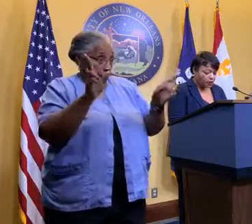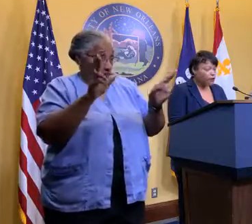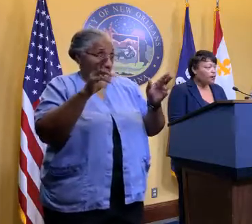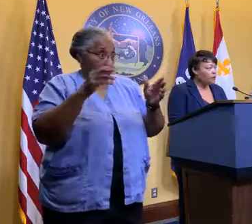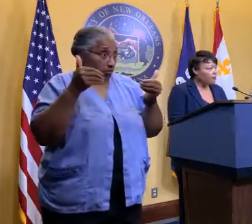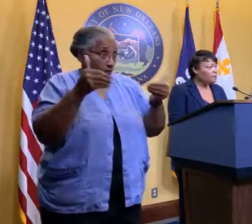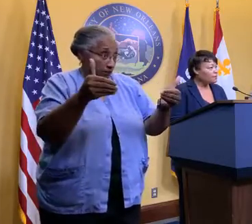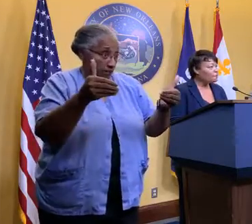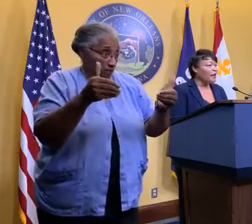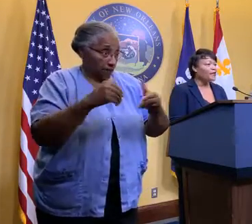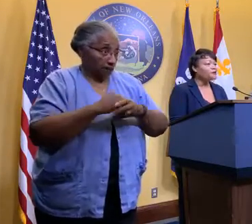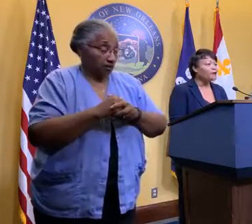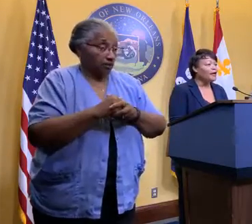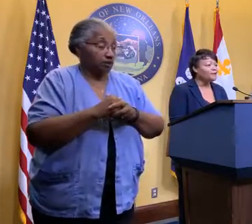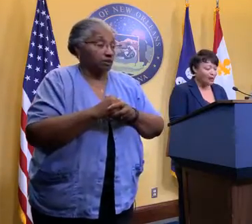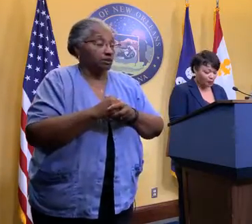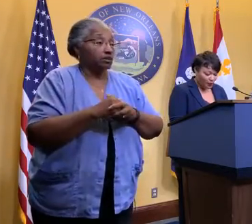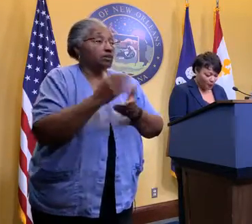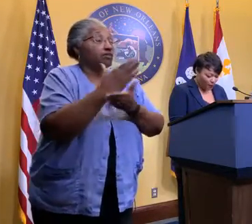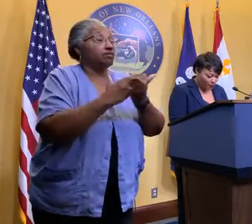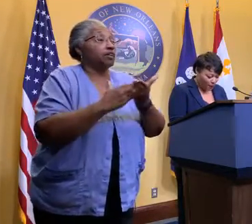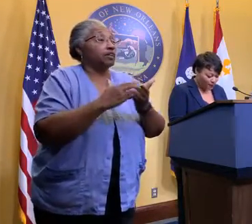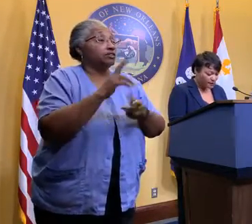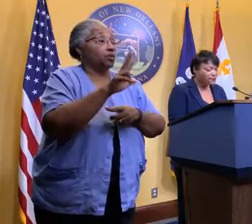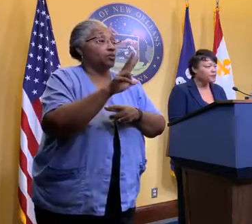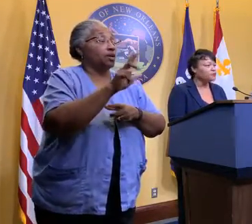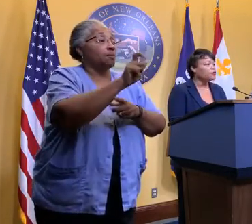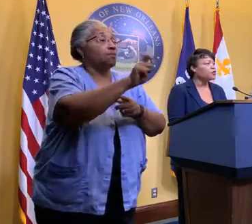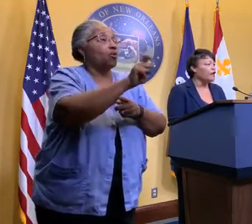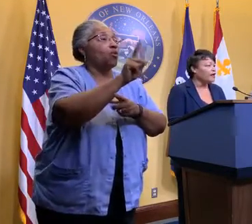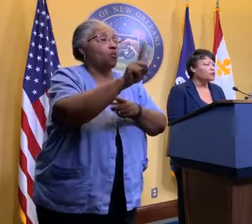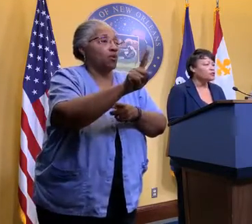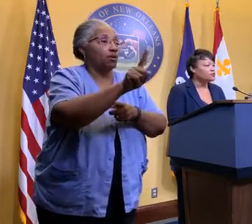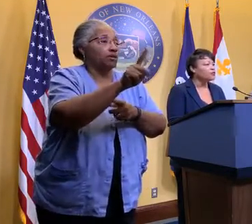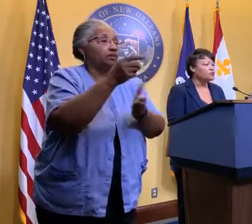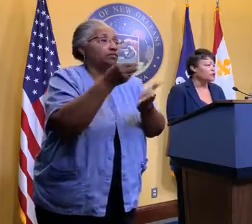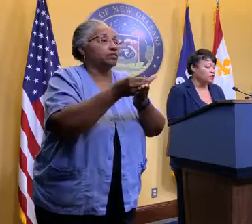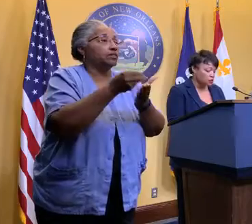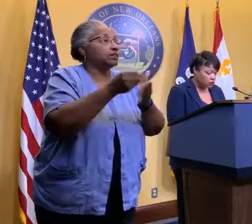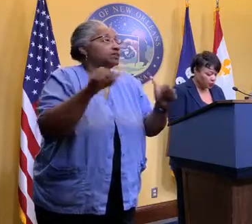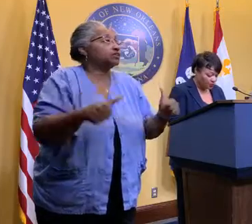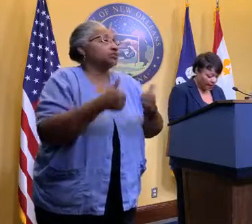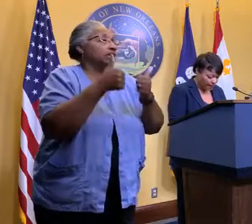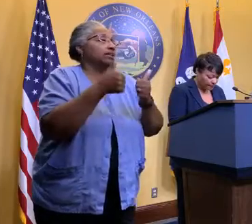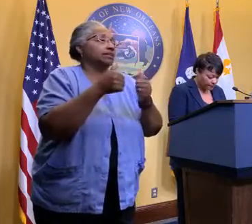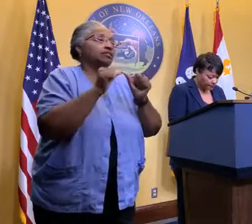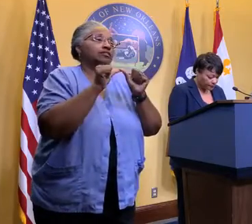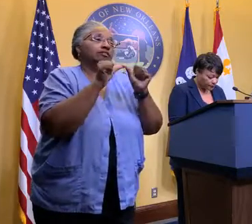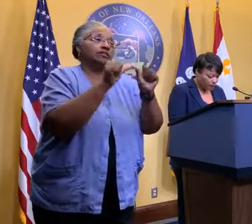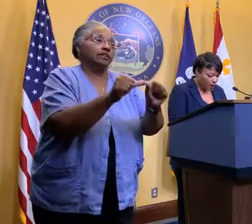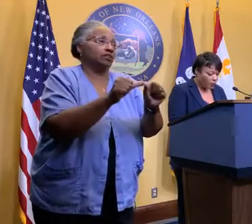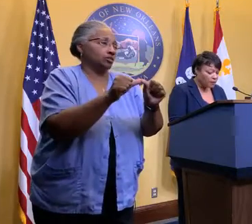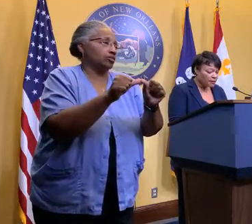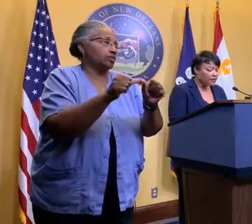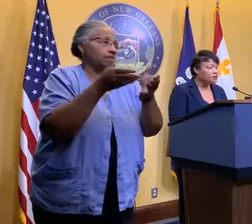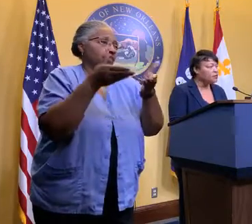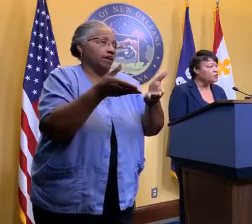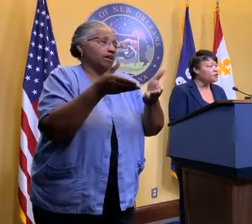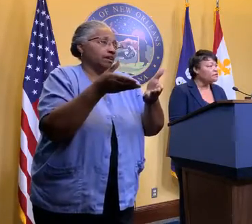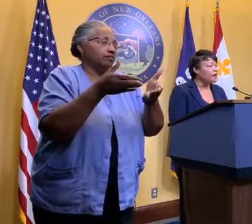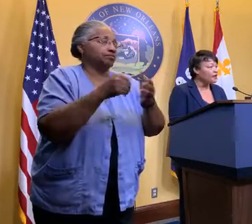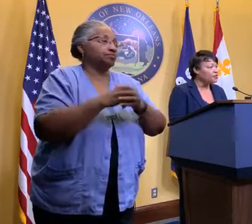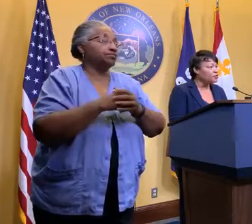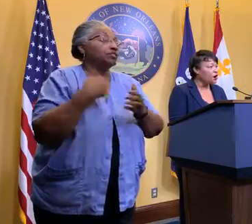proceed, phase 3, that 3.1, the fiscal challenges just continue to remain. We